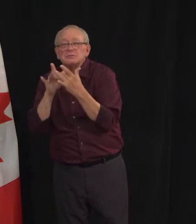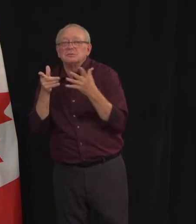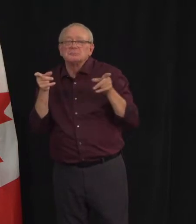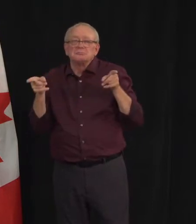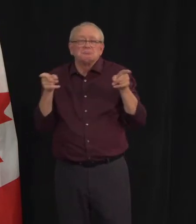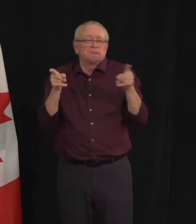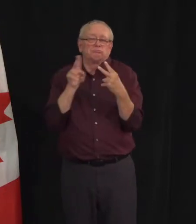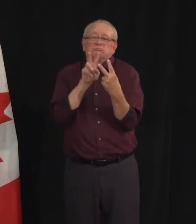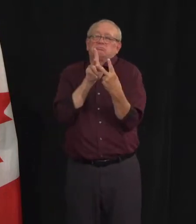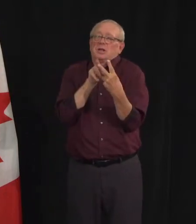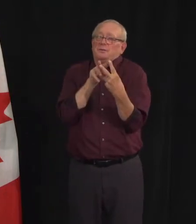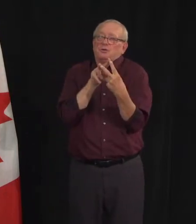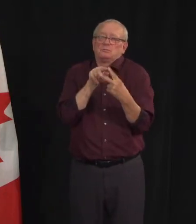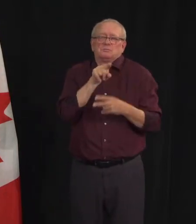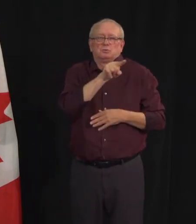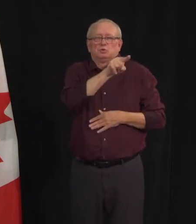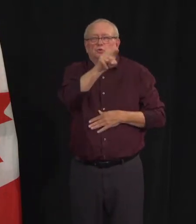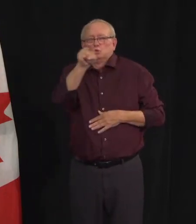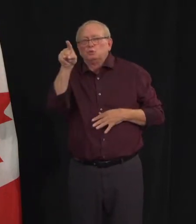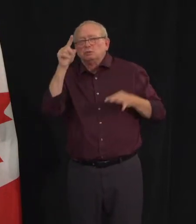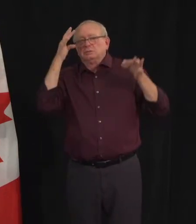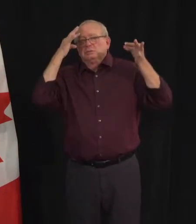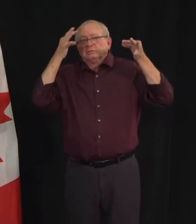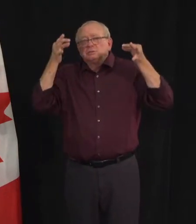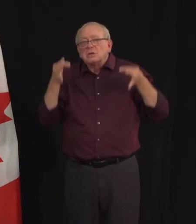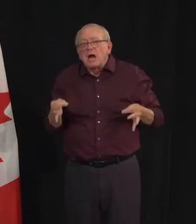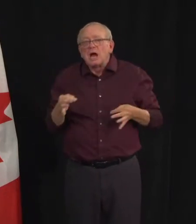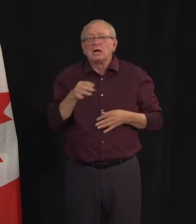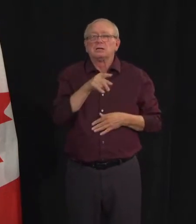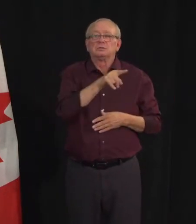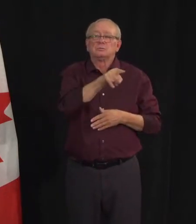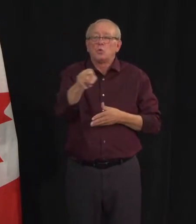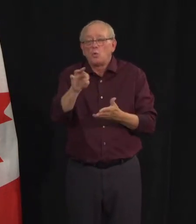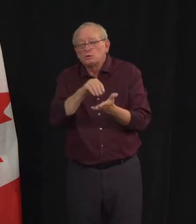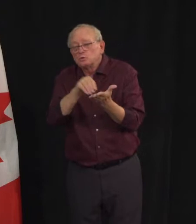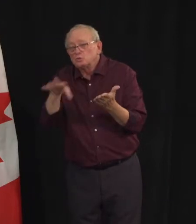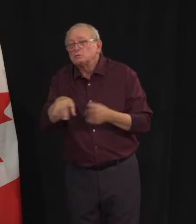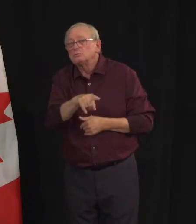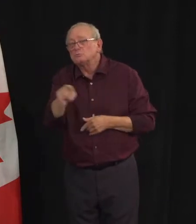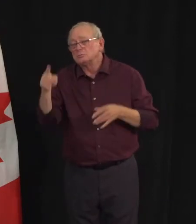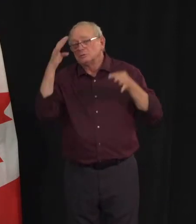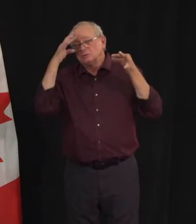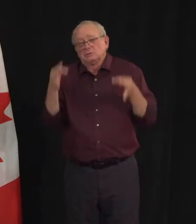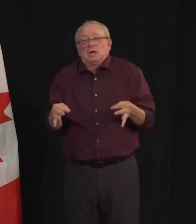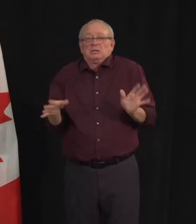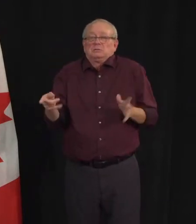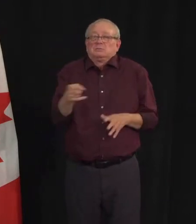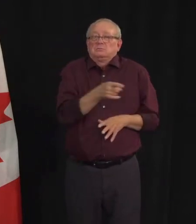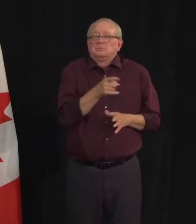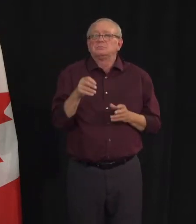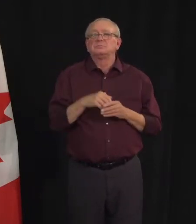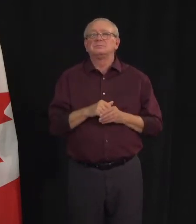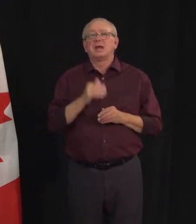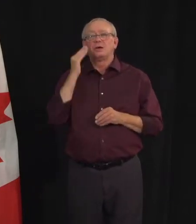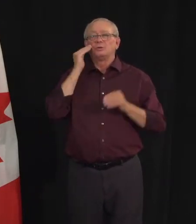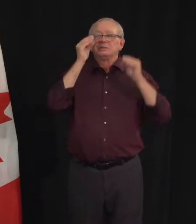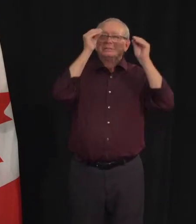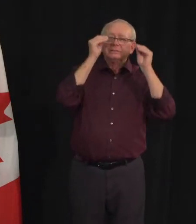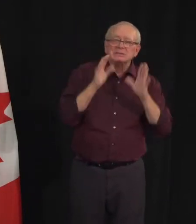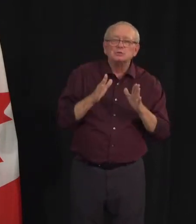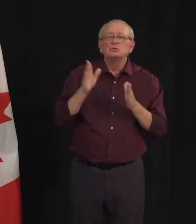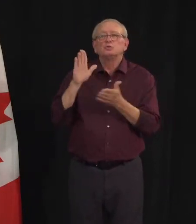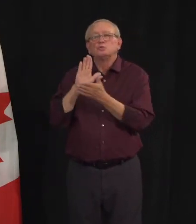worked to provide innovative options to support student learning wherever that may be. Regardless of your